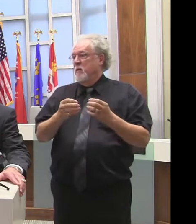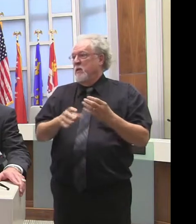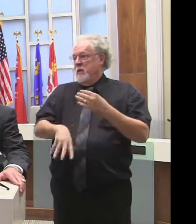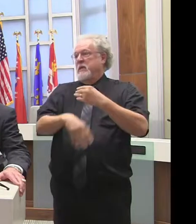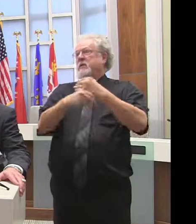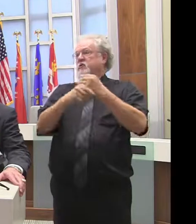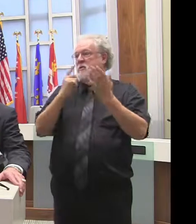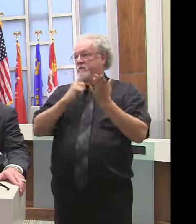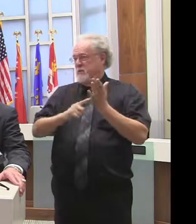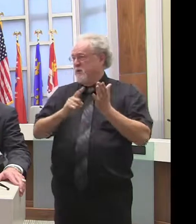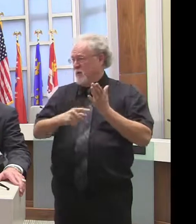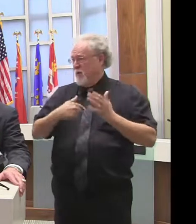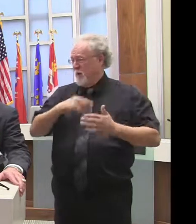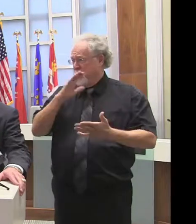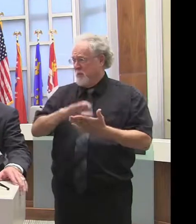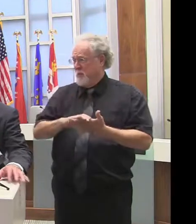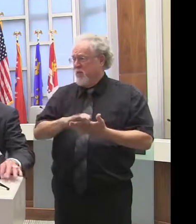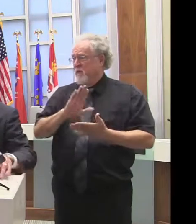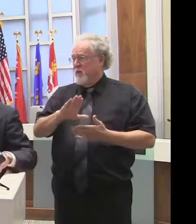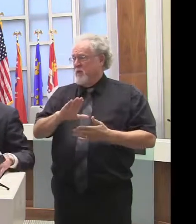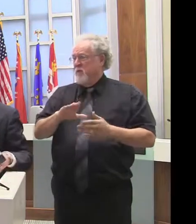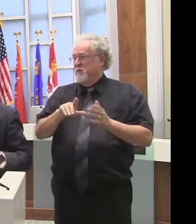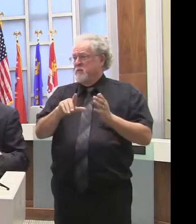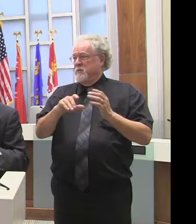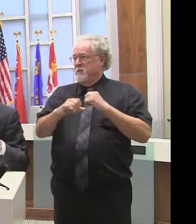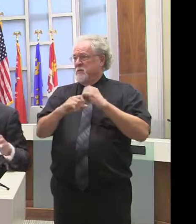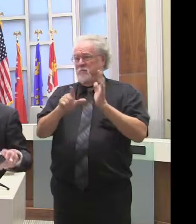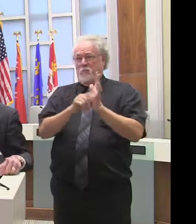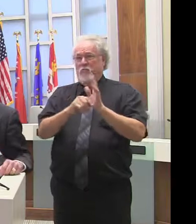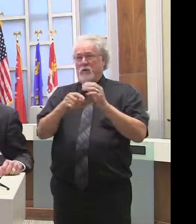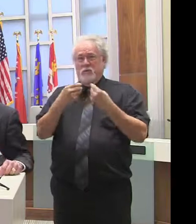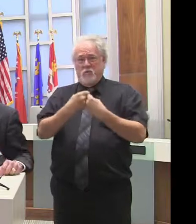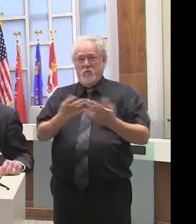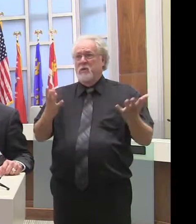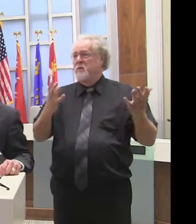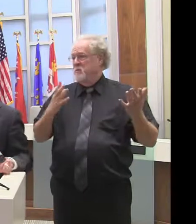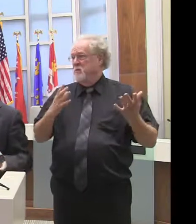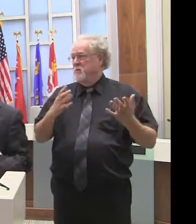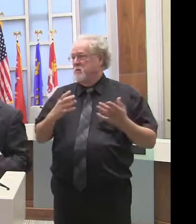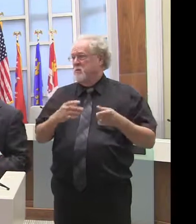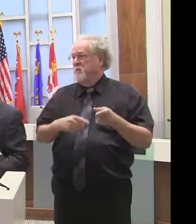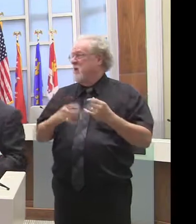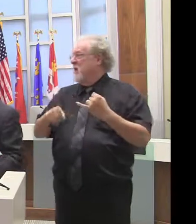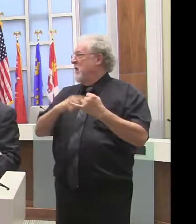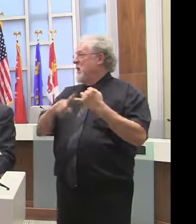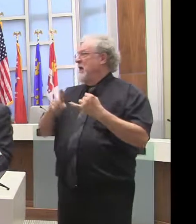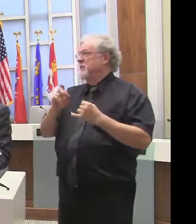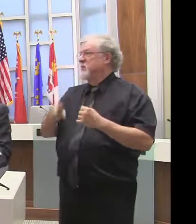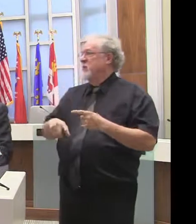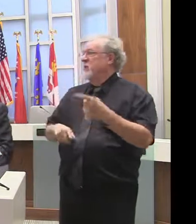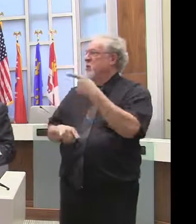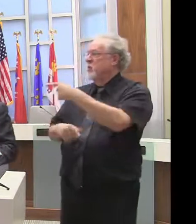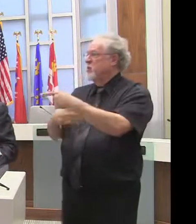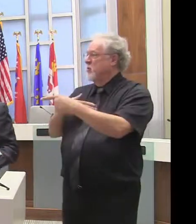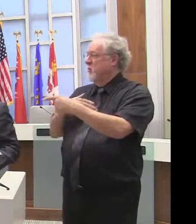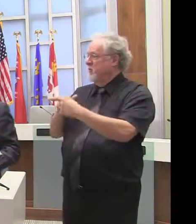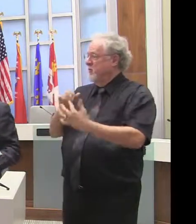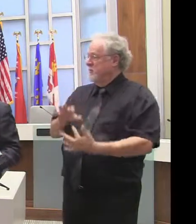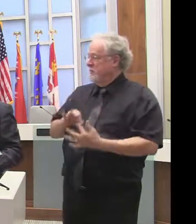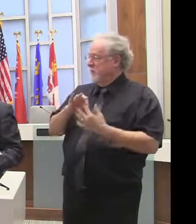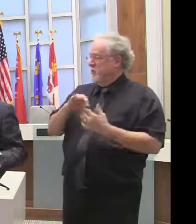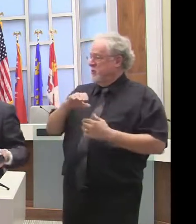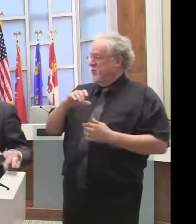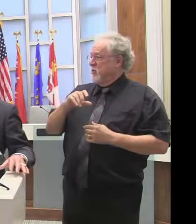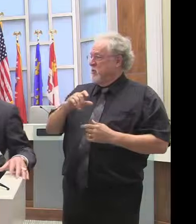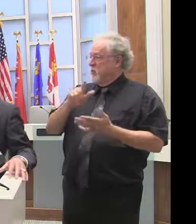investigation. And I believe that his press release indicated that that's the way this will unfold. One last question. Would you have preferred a special